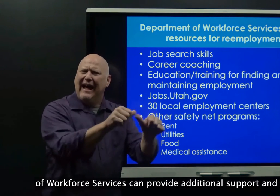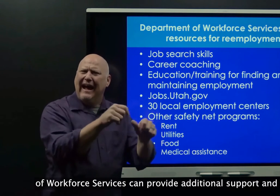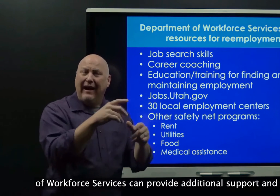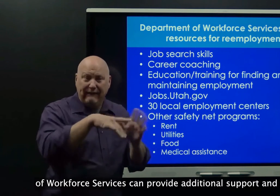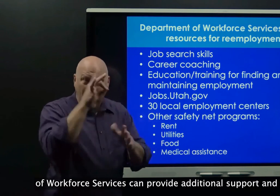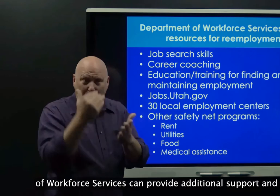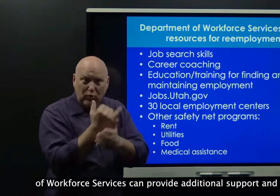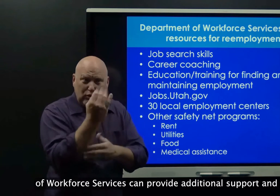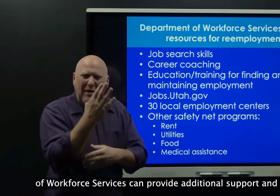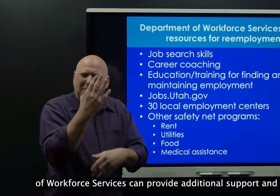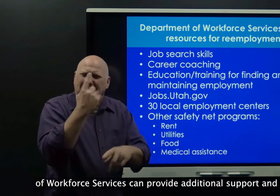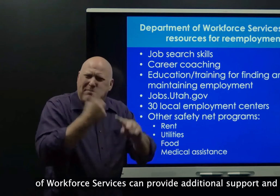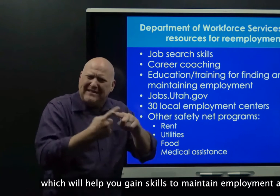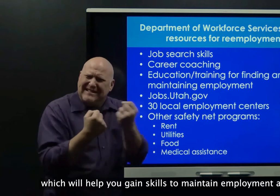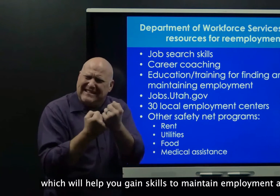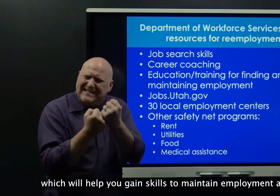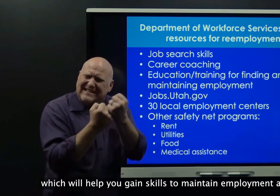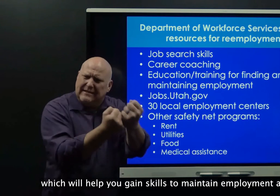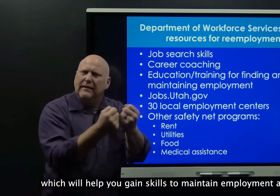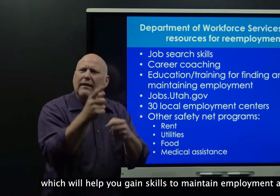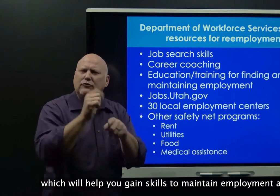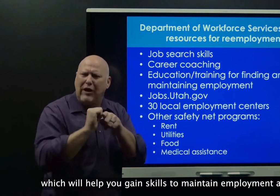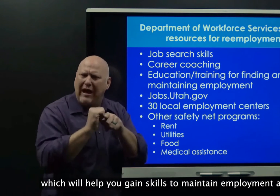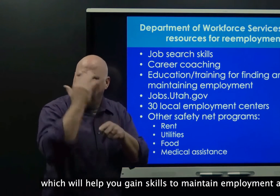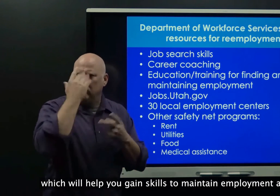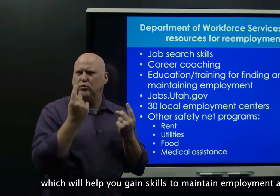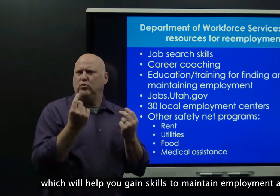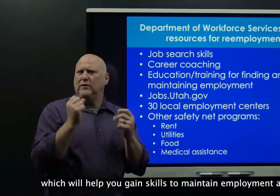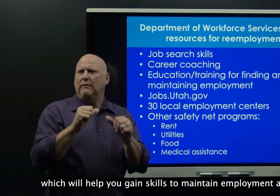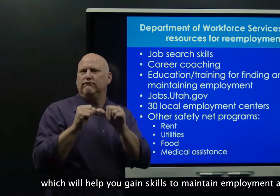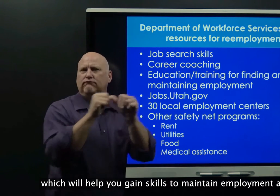additional support and training, which will help you gain skills to maintain employment as well.